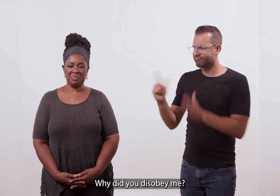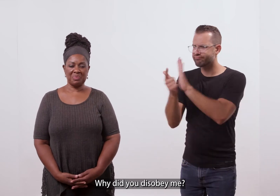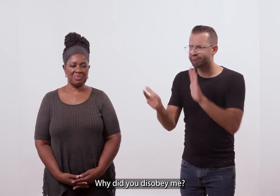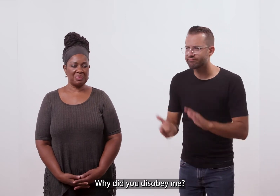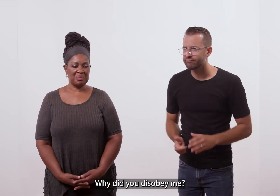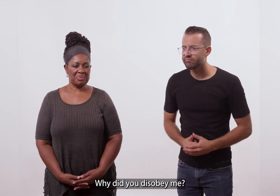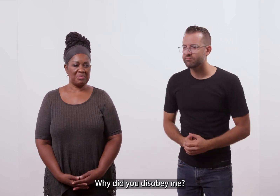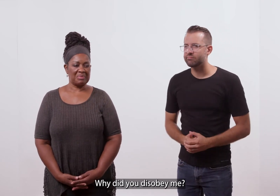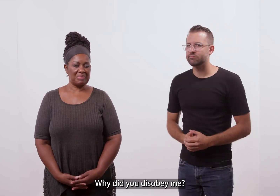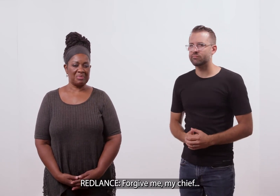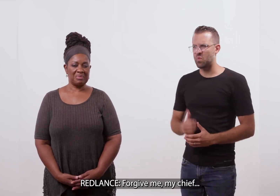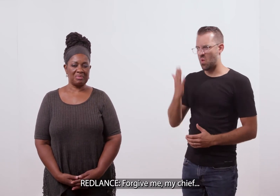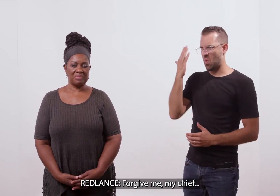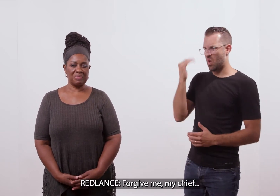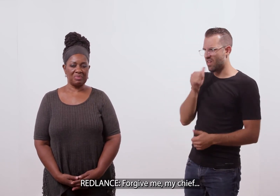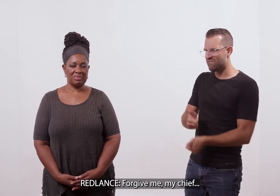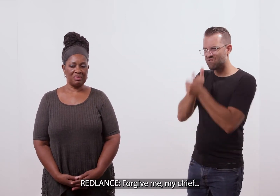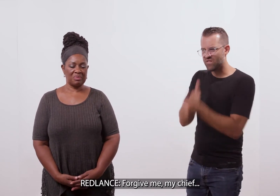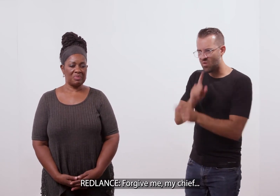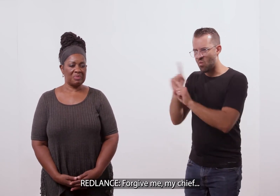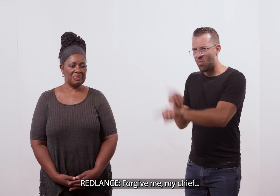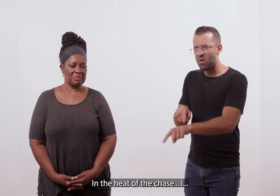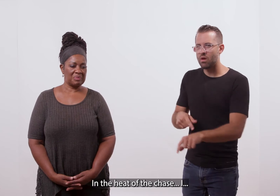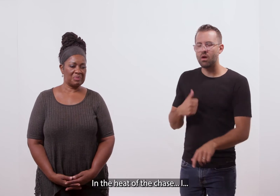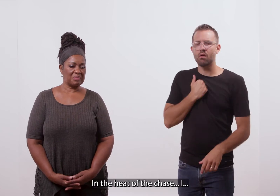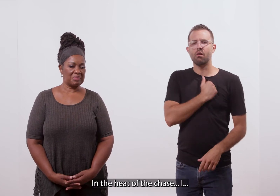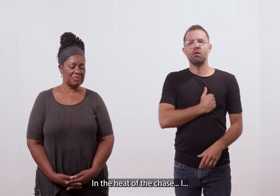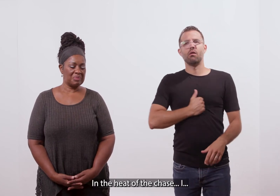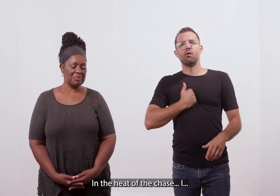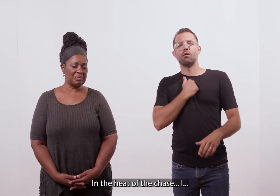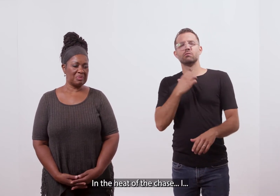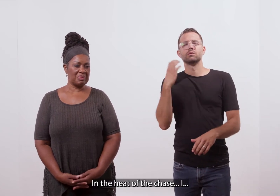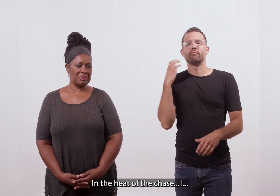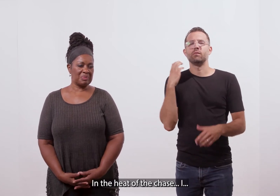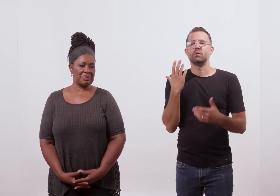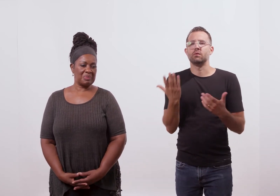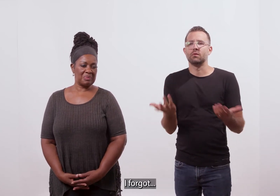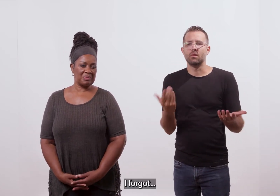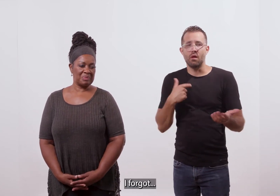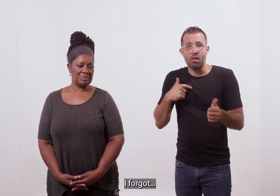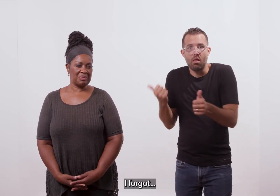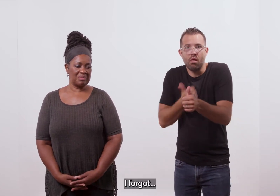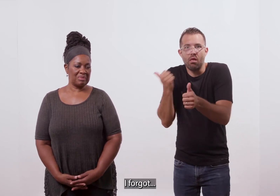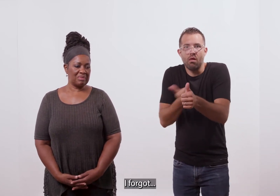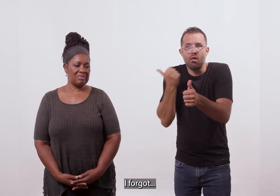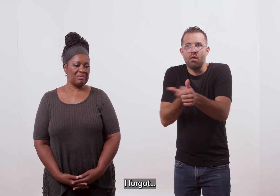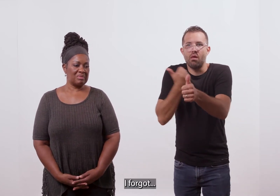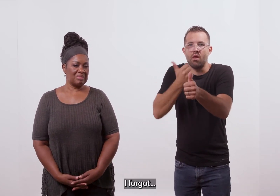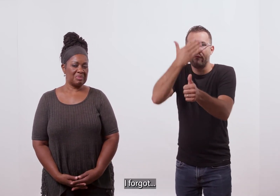did you disobey me? Forgive me, my chief. In the heat of the chase, I forgot.